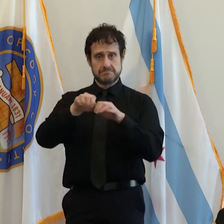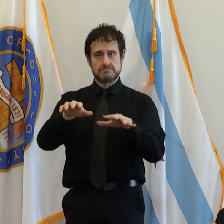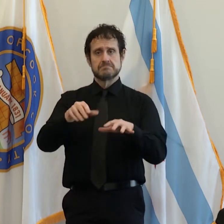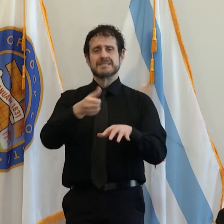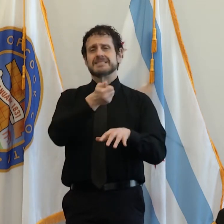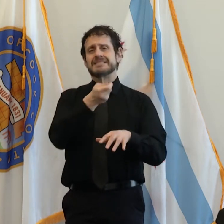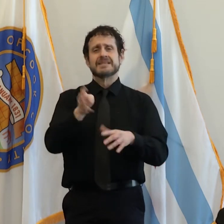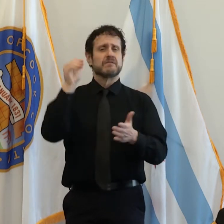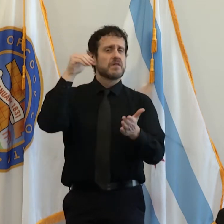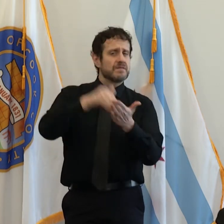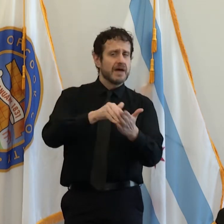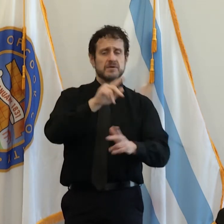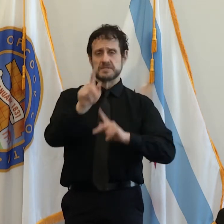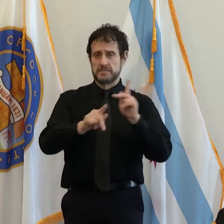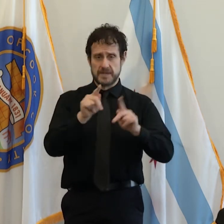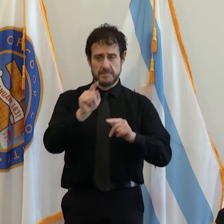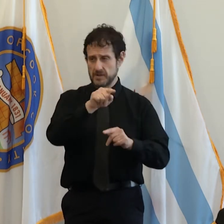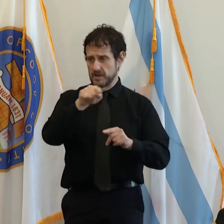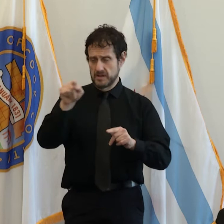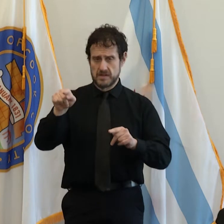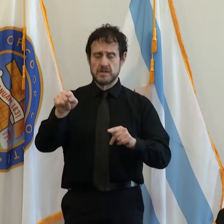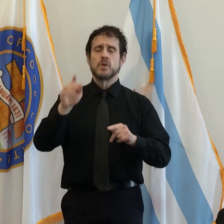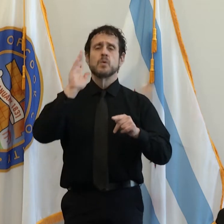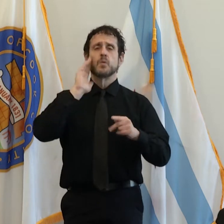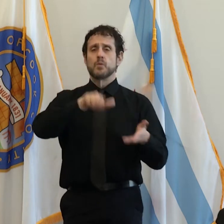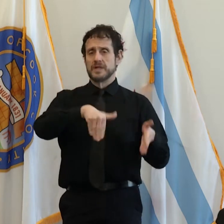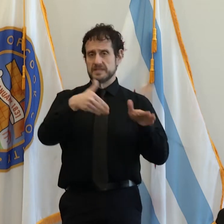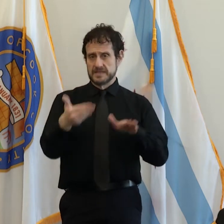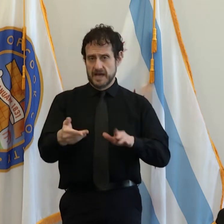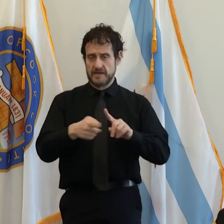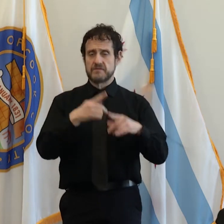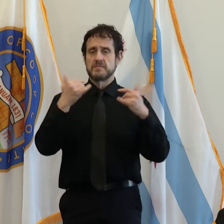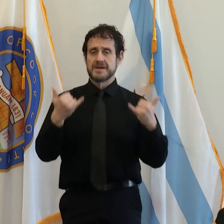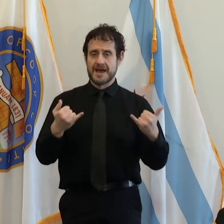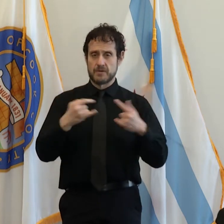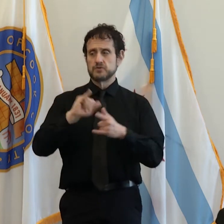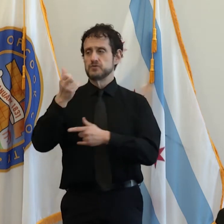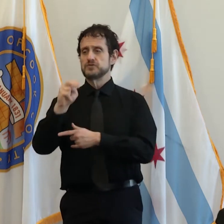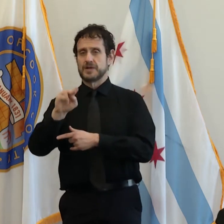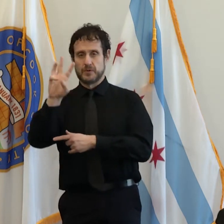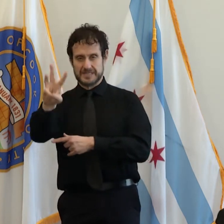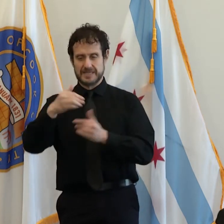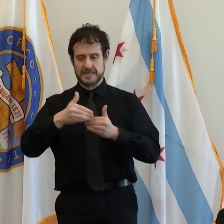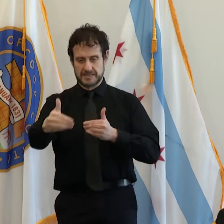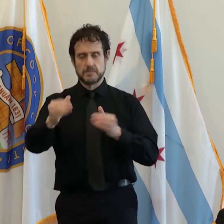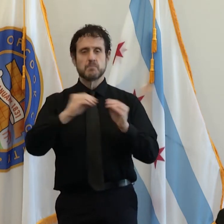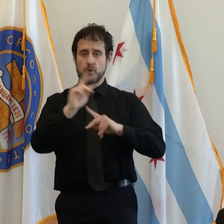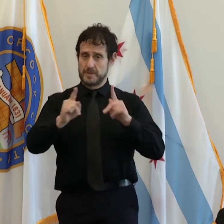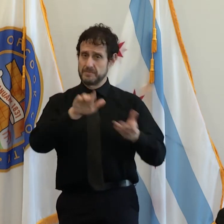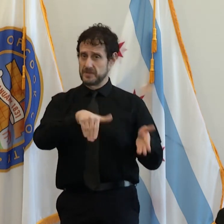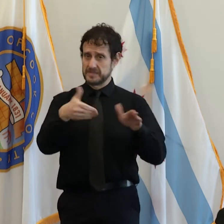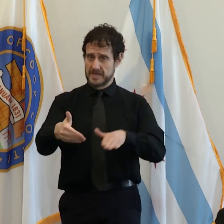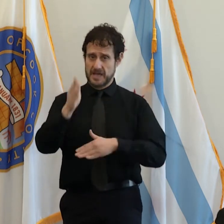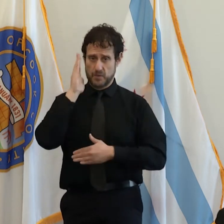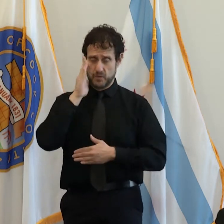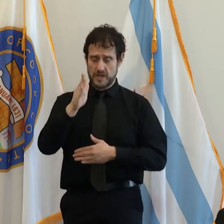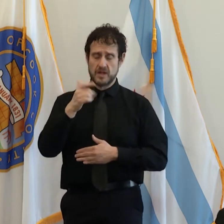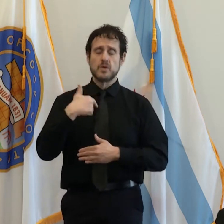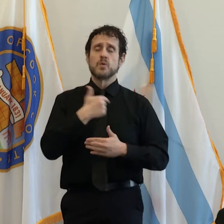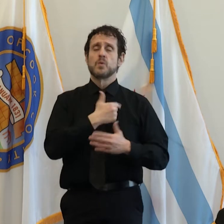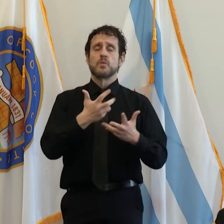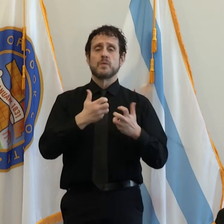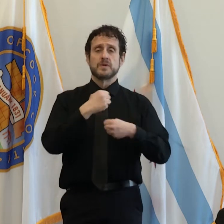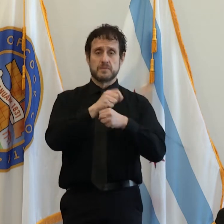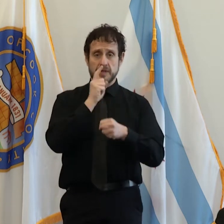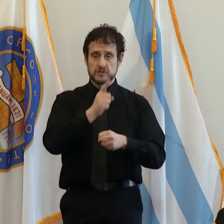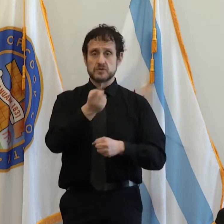of individuals they're expecting to die between now and January 6th. And so we want to ensure that all of us are